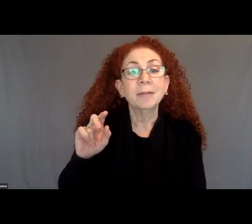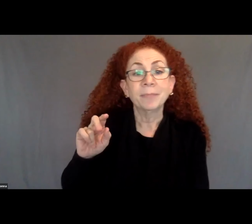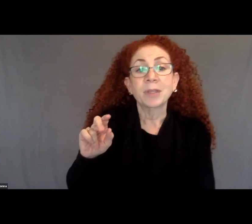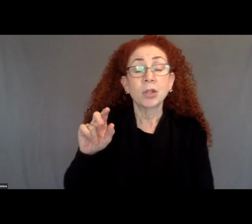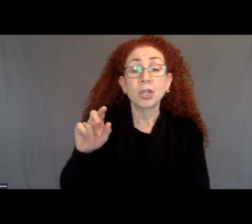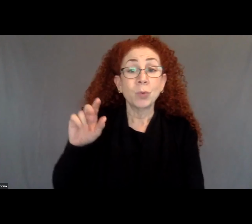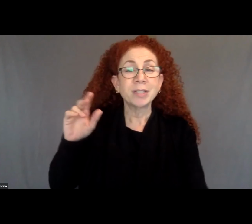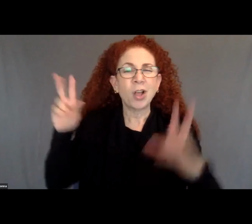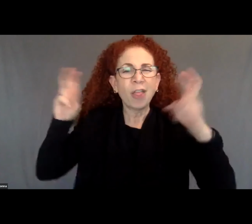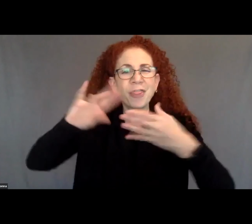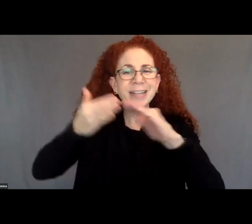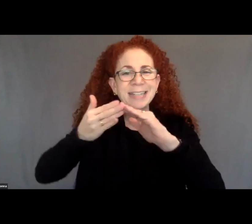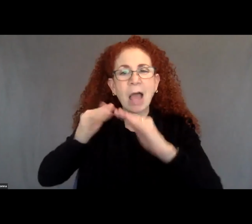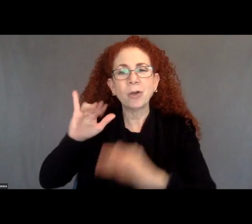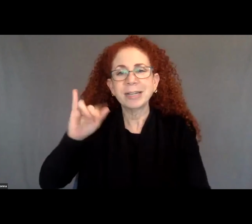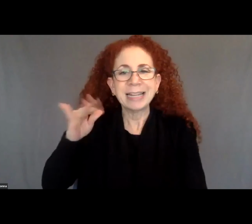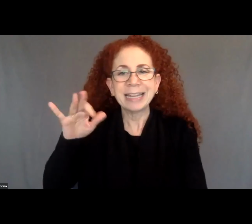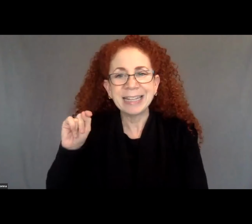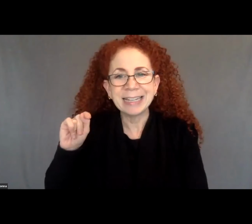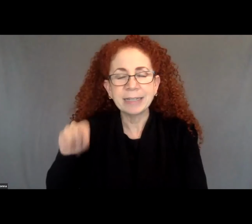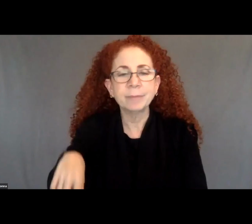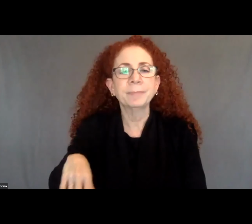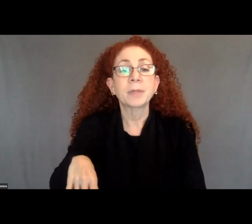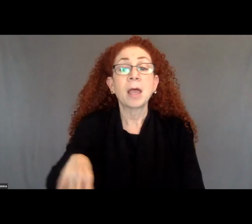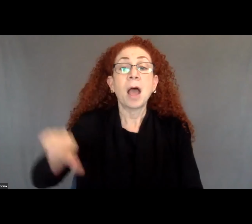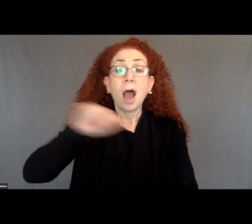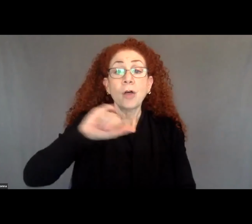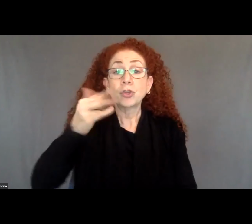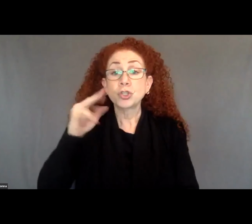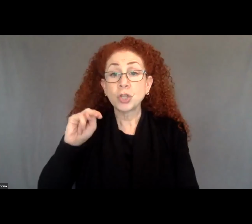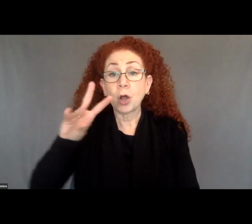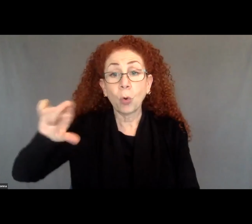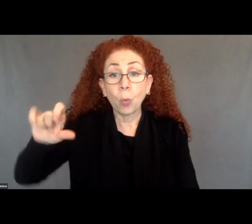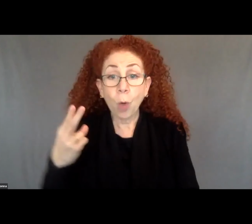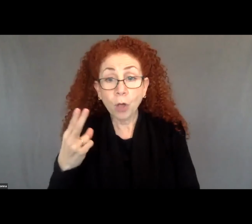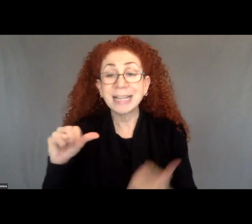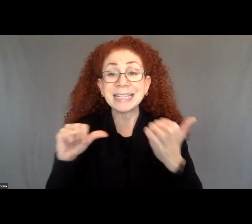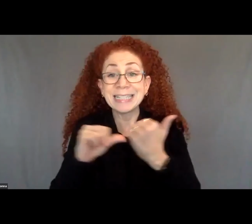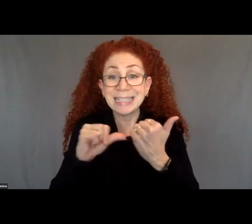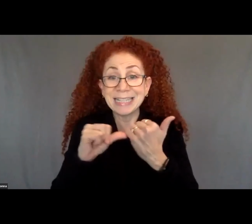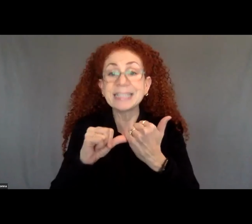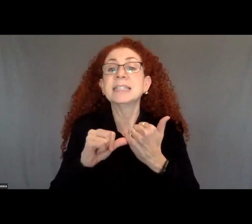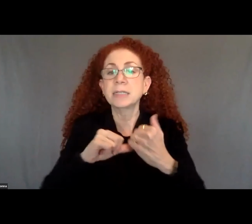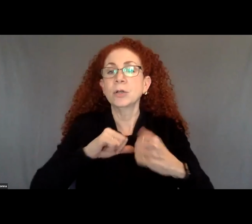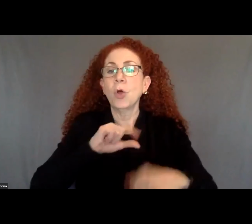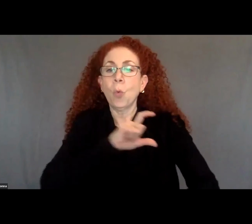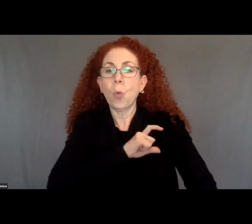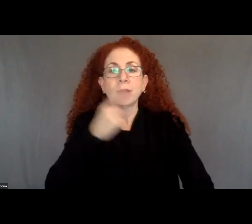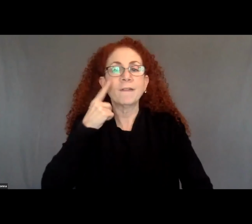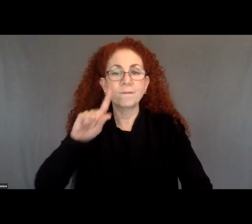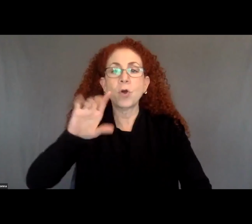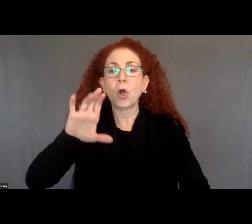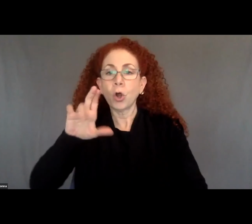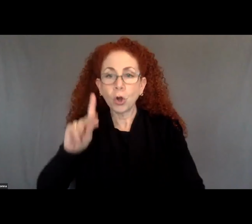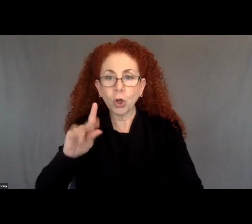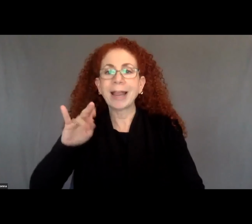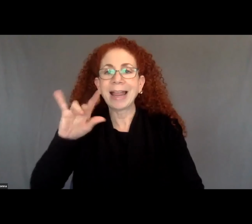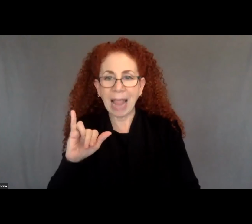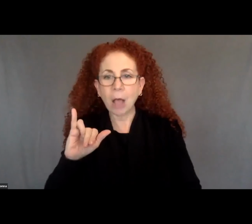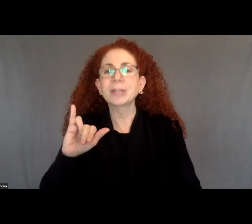or lunatic? Could John Walsh, the assistant warden of the county Cook County Insane Asylum